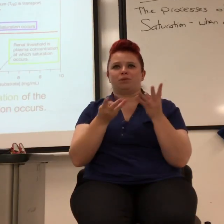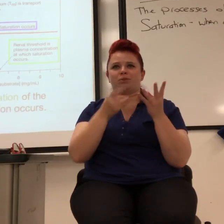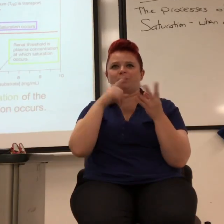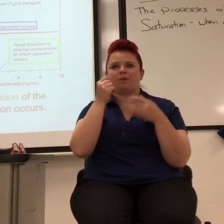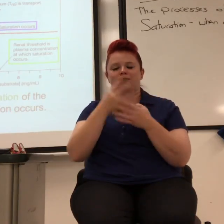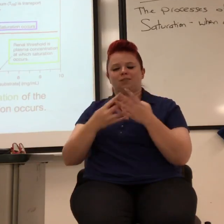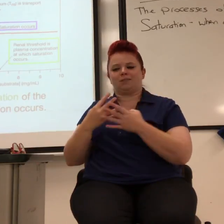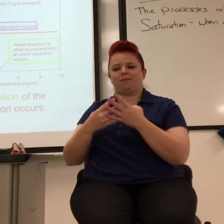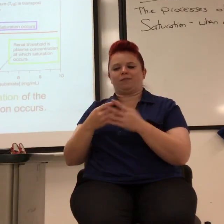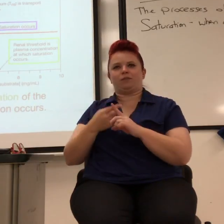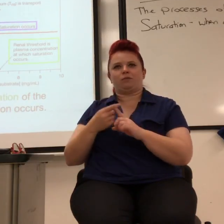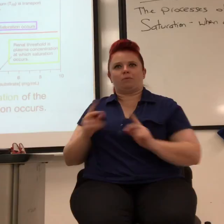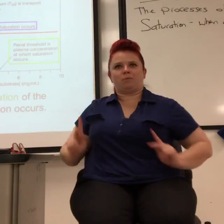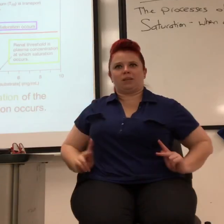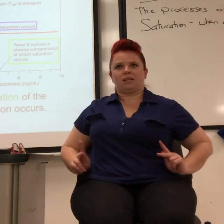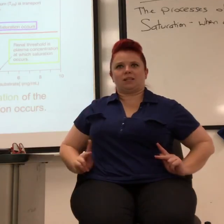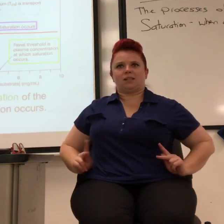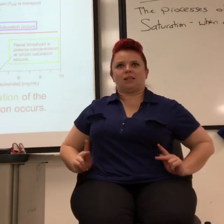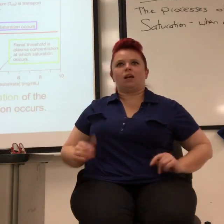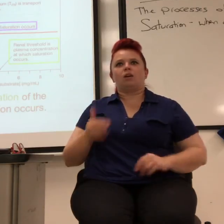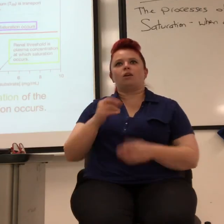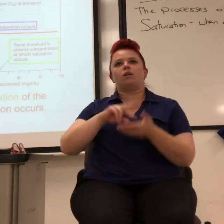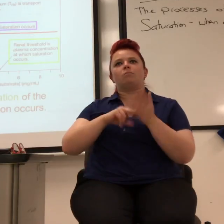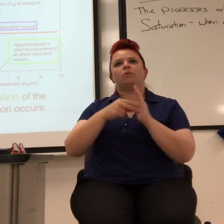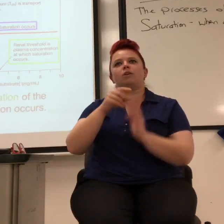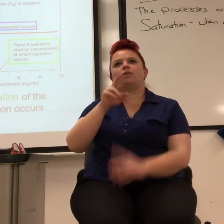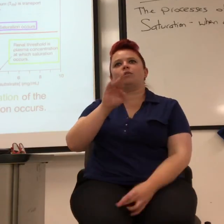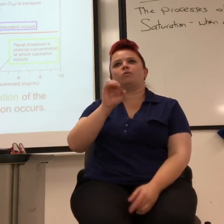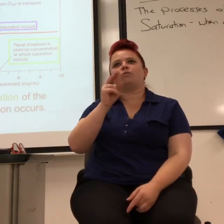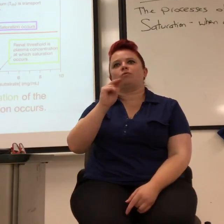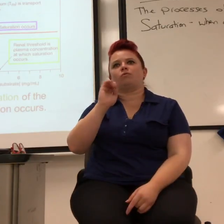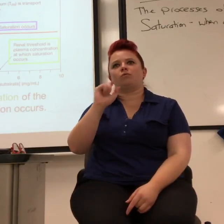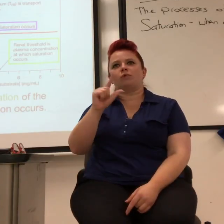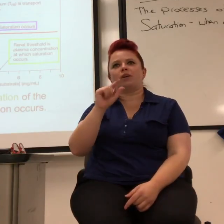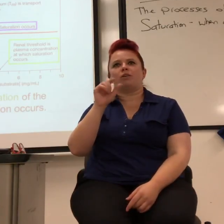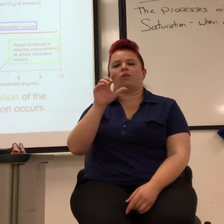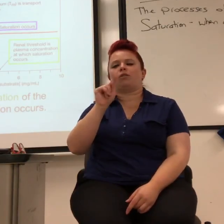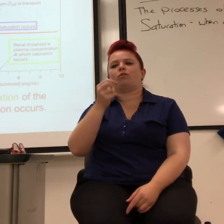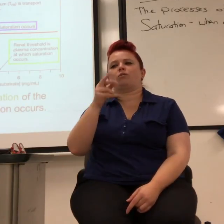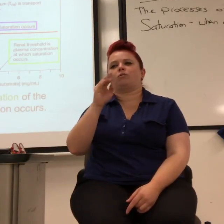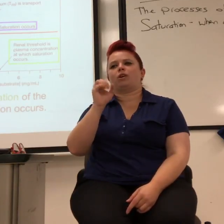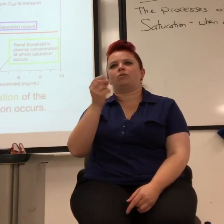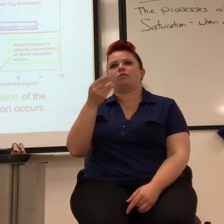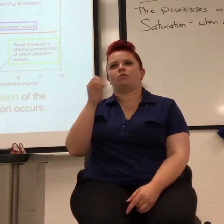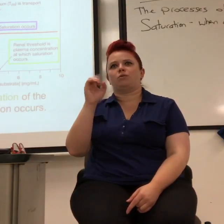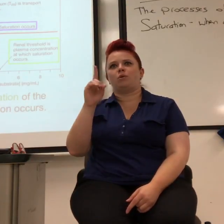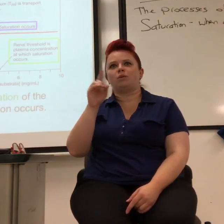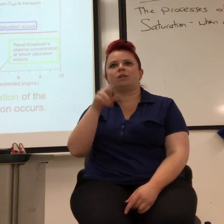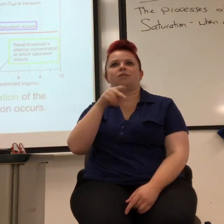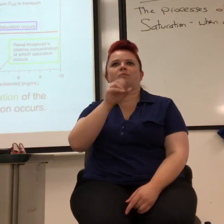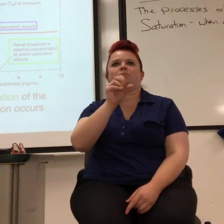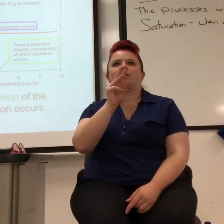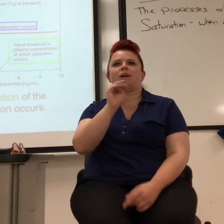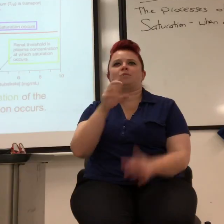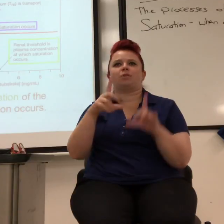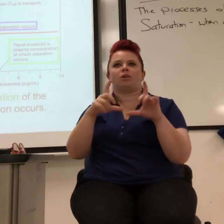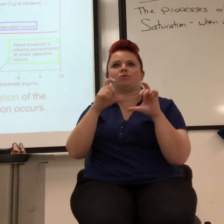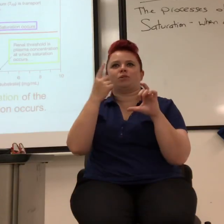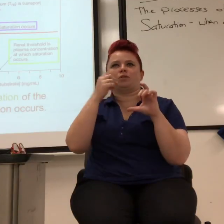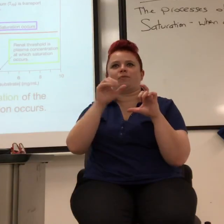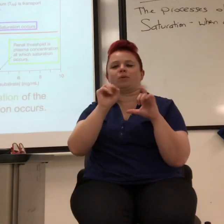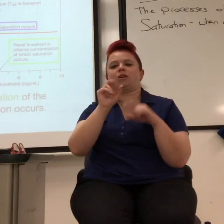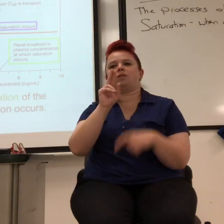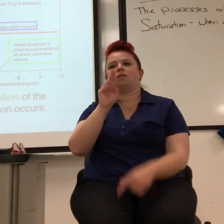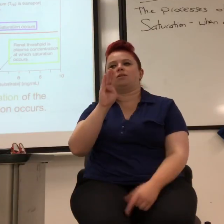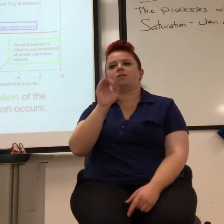by the kidney. So then the renal threshold is the plasma concentration of the substrate at which saturation